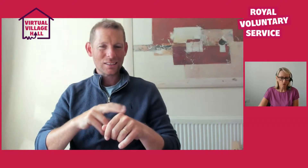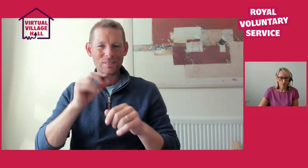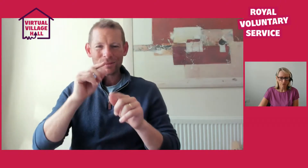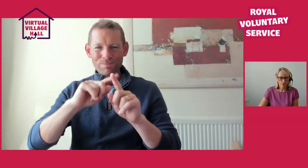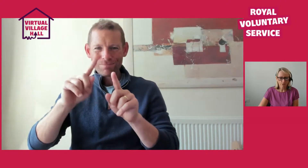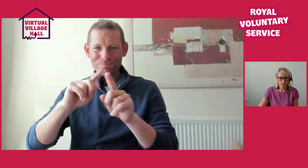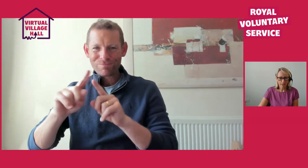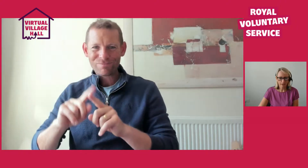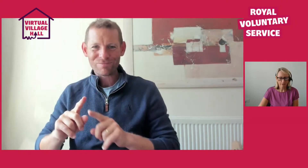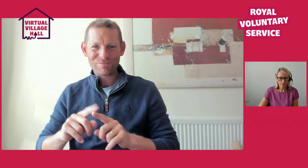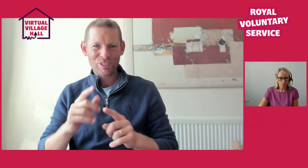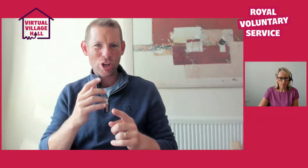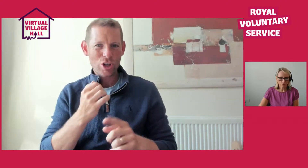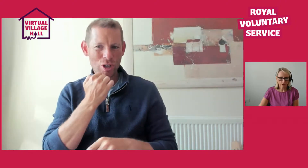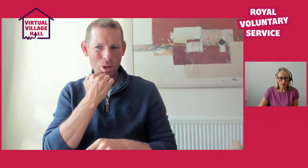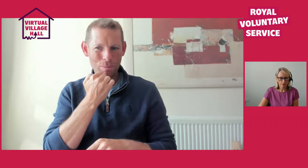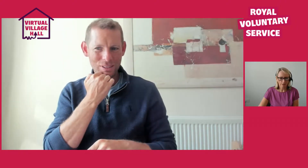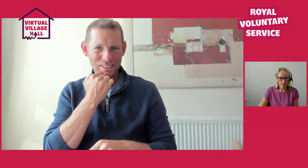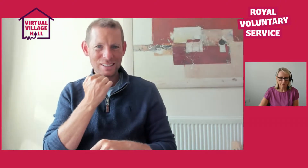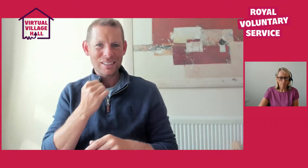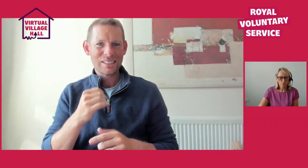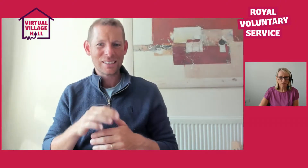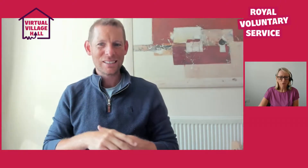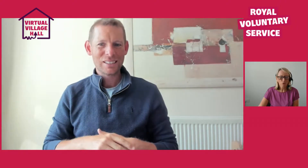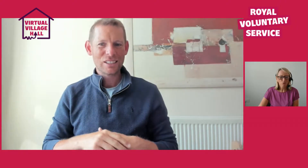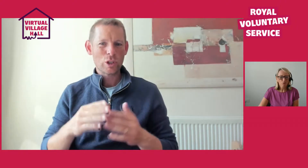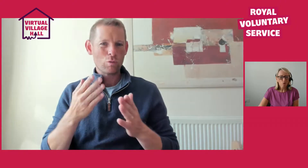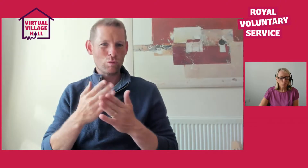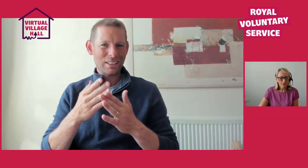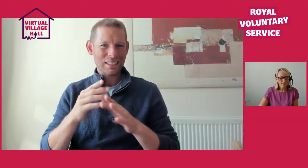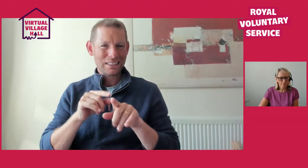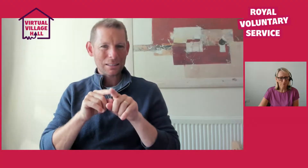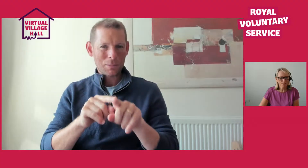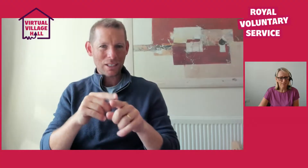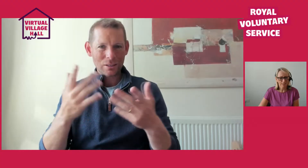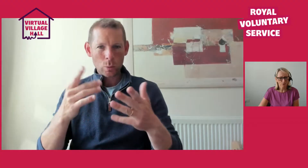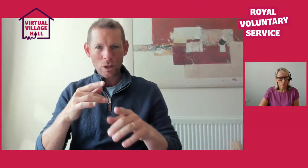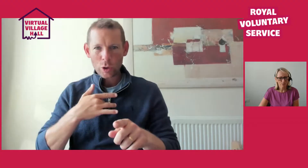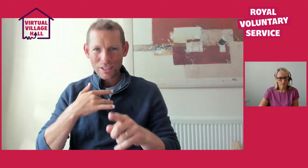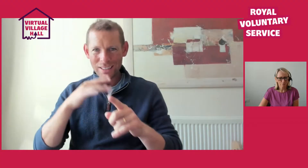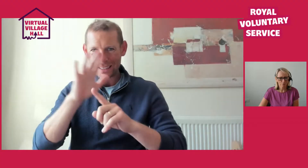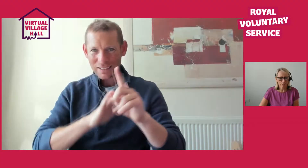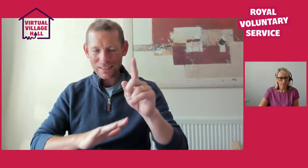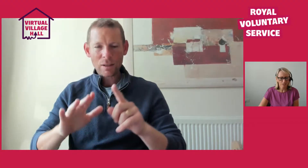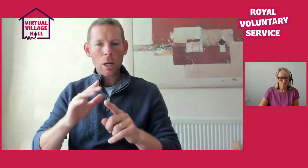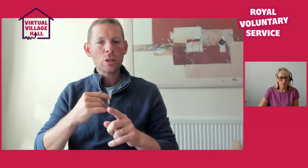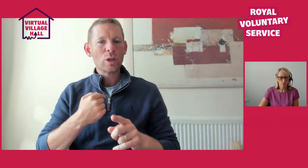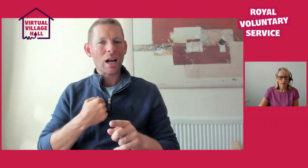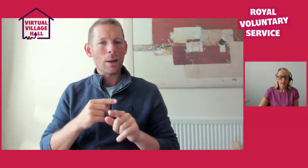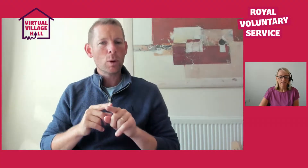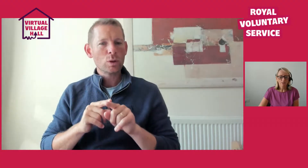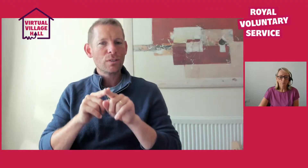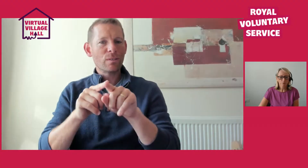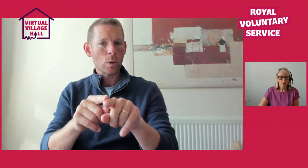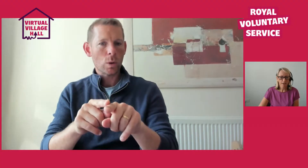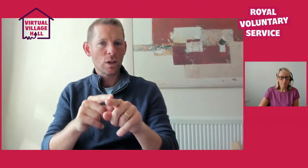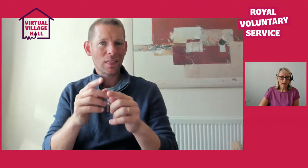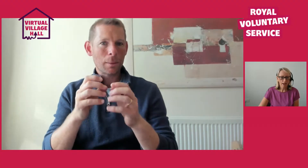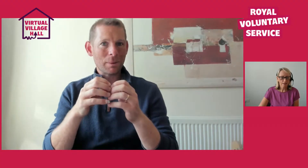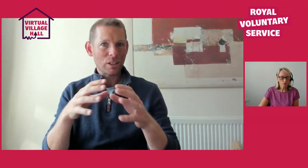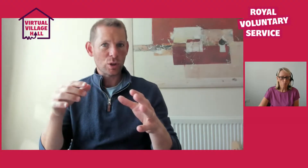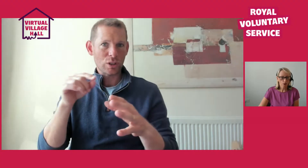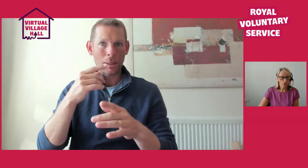Wales, Scotland, England, North of Ireland. Numbers are all quite different in those different regions. So this will be